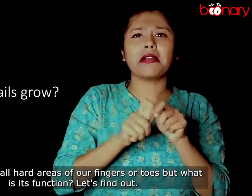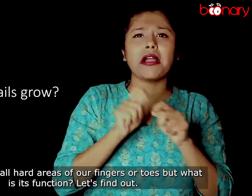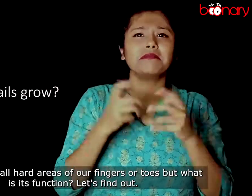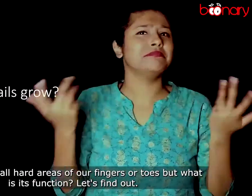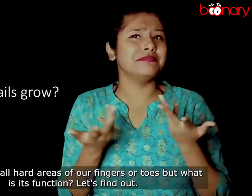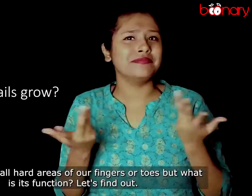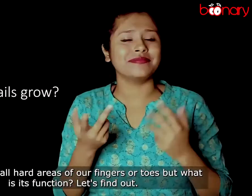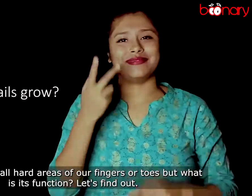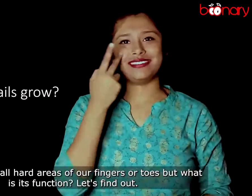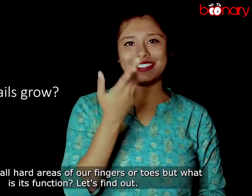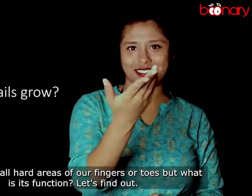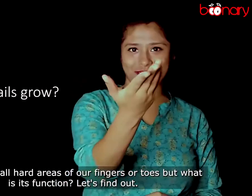out.